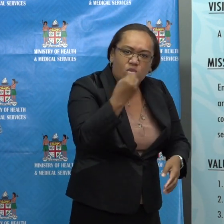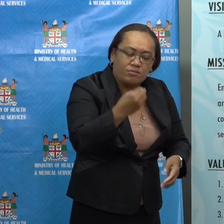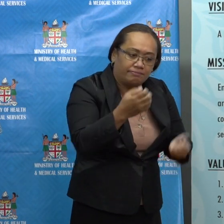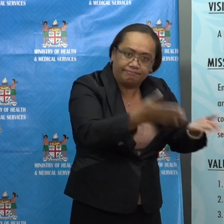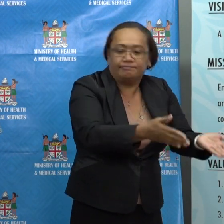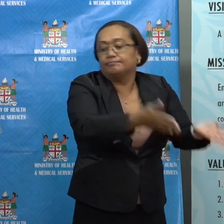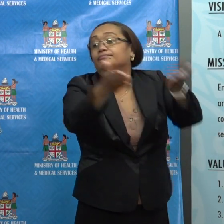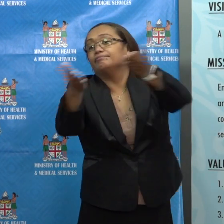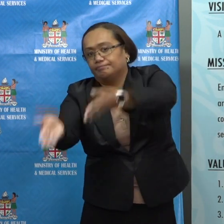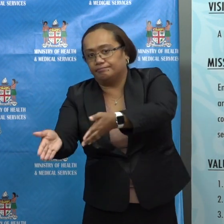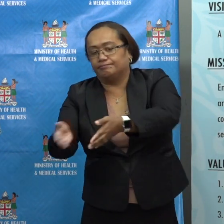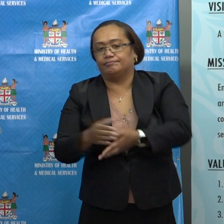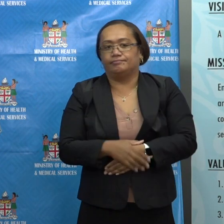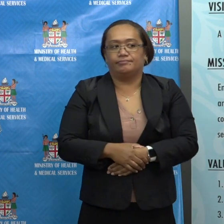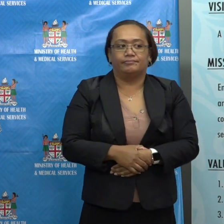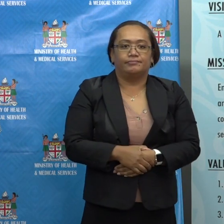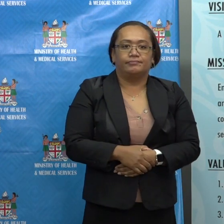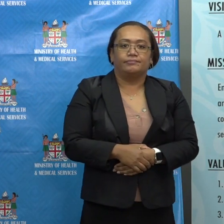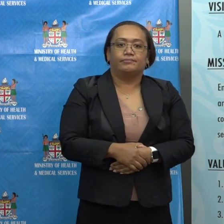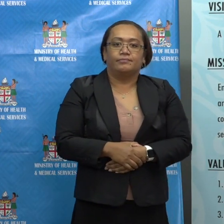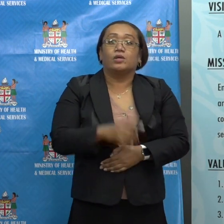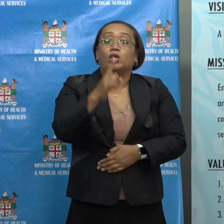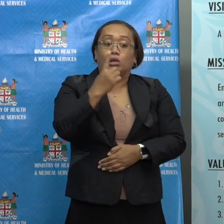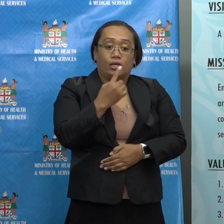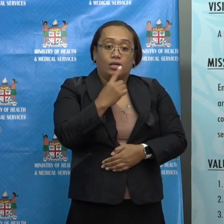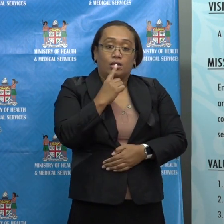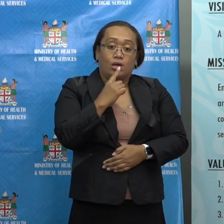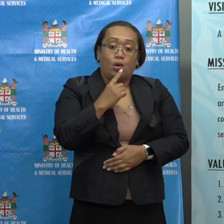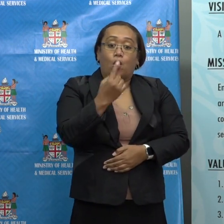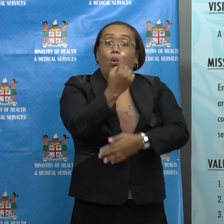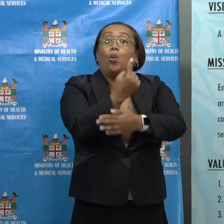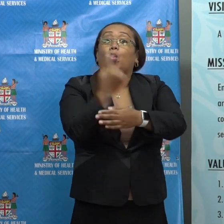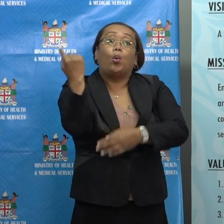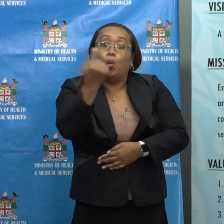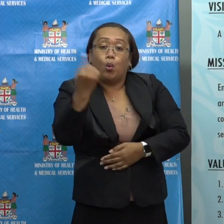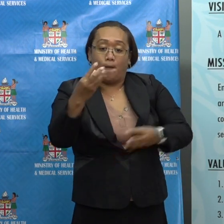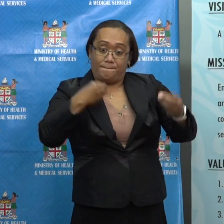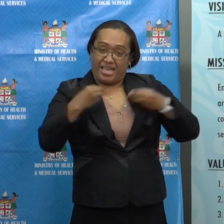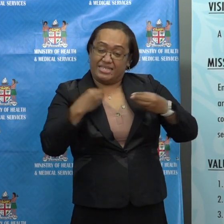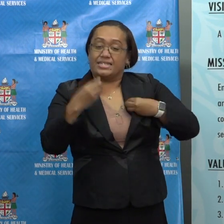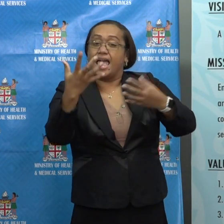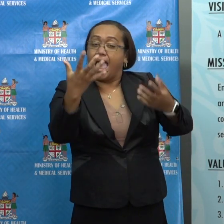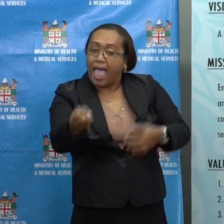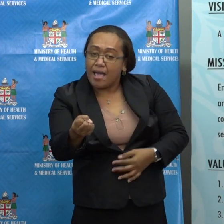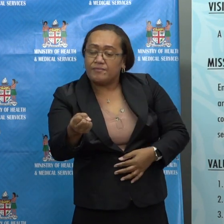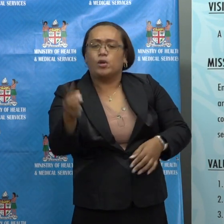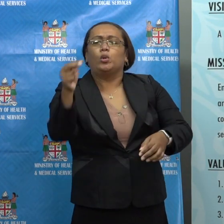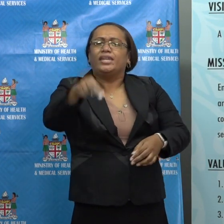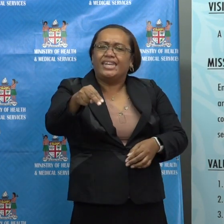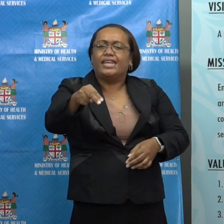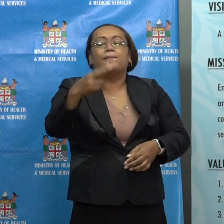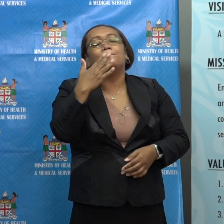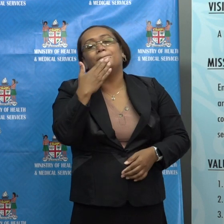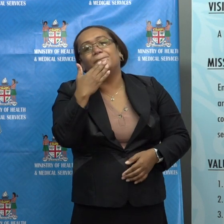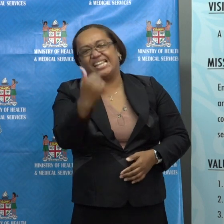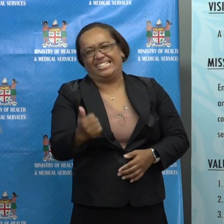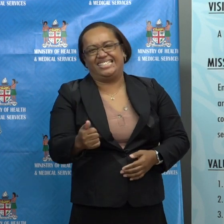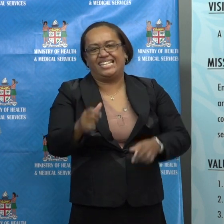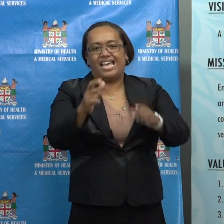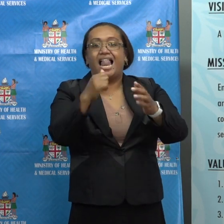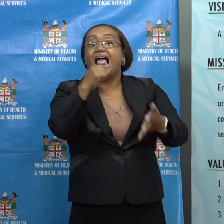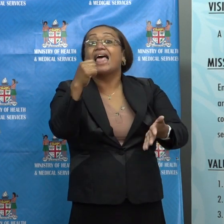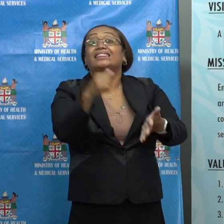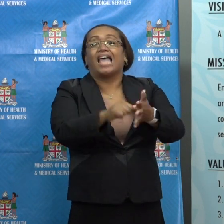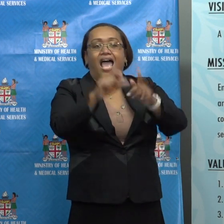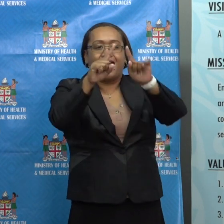Employers in the listed essential businesses need to arrange a permission document for their employees in order